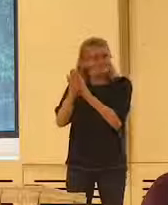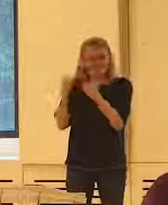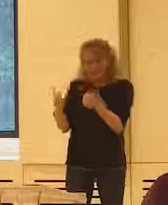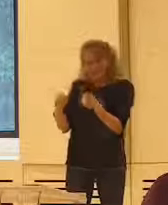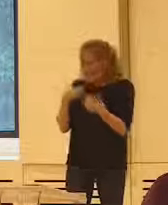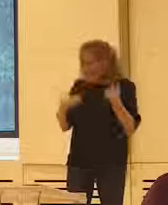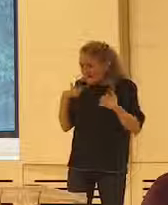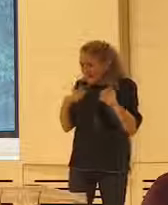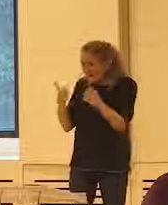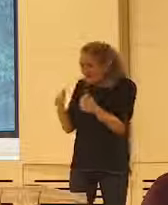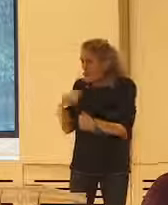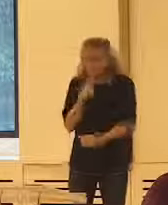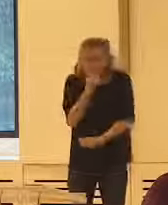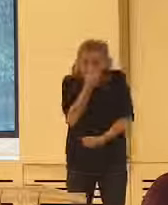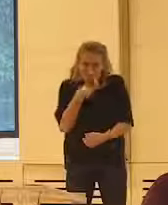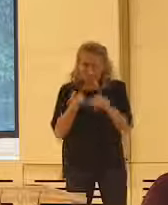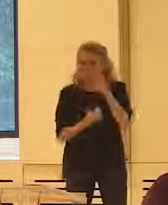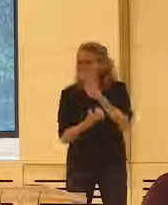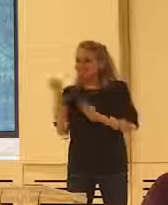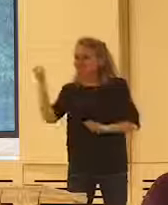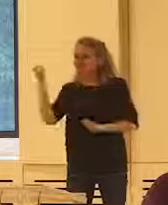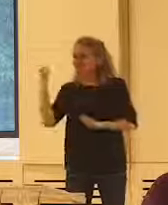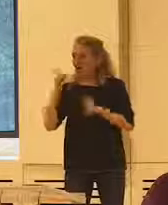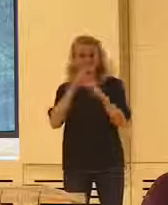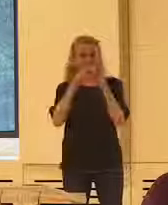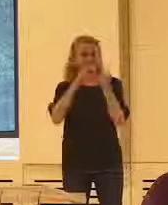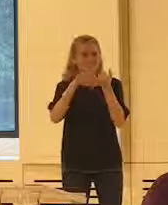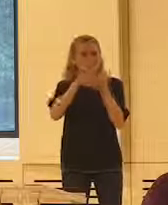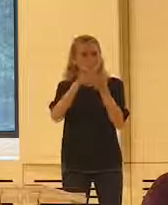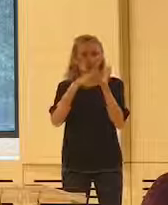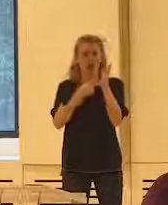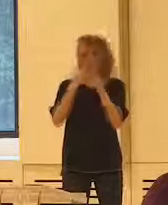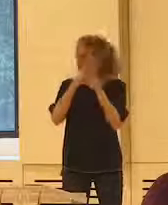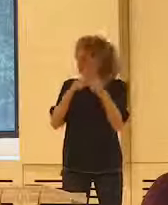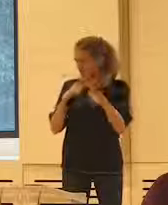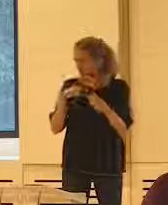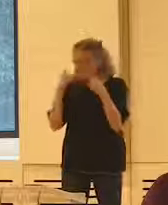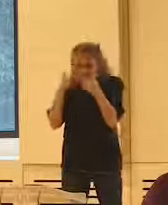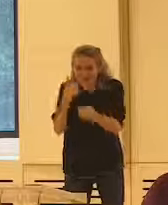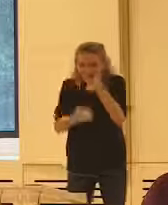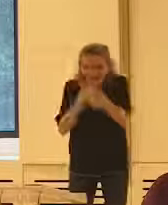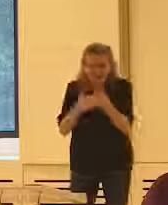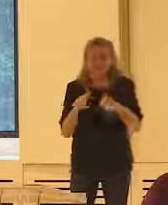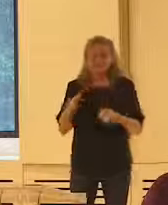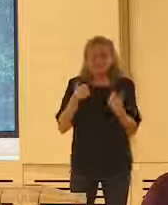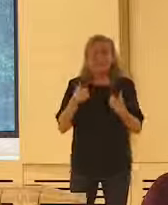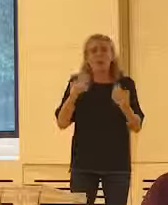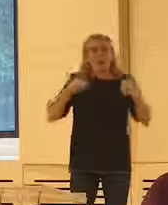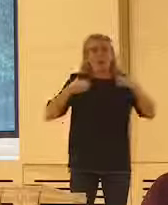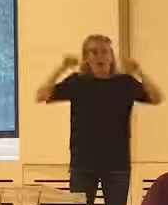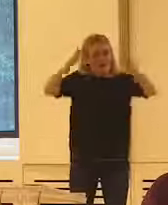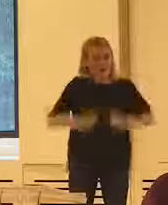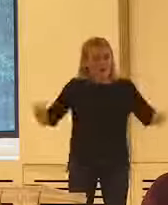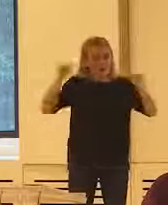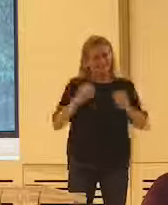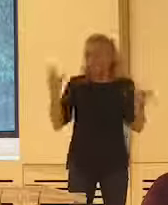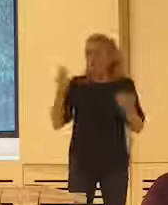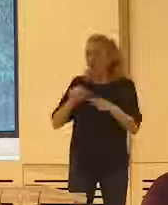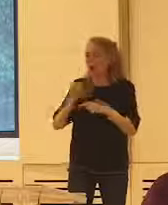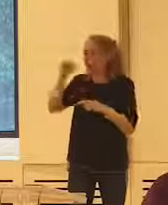see them improving, and it's really exciting to see them soon be discharged. It'd be great, well done, congratulations. And the patient says,